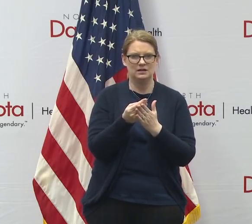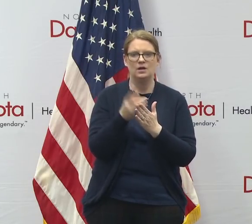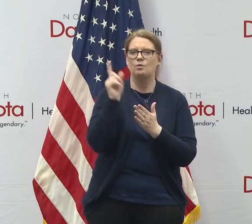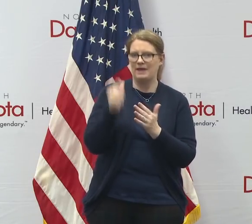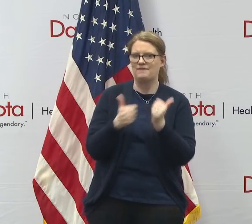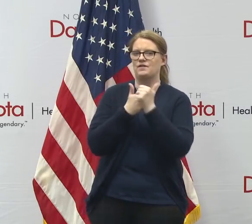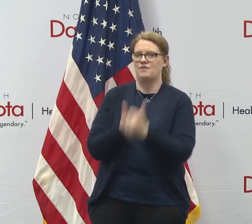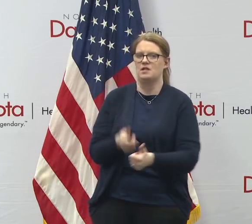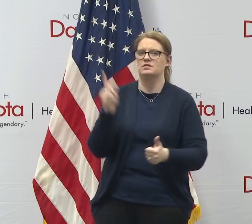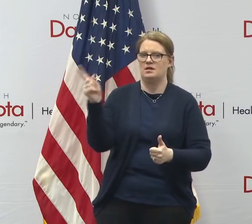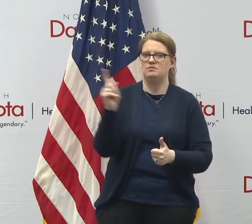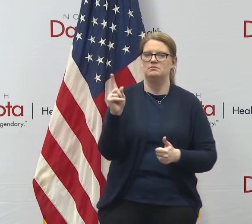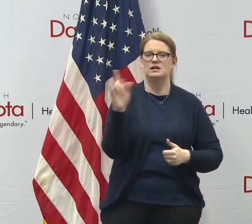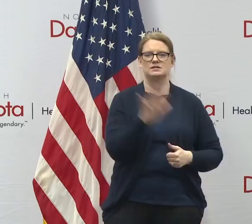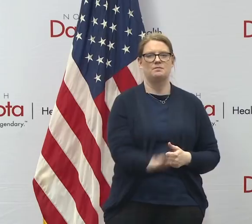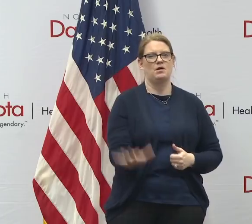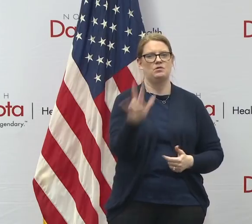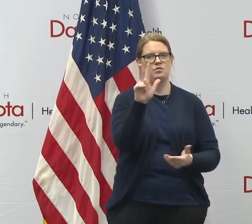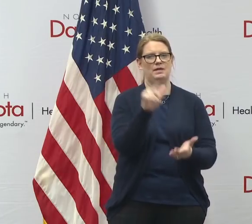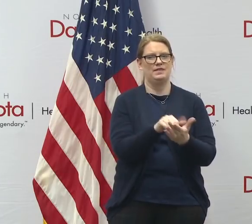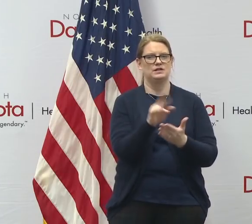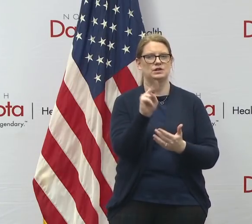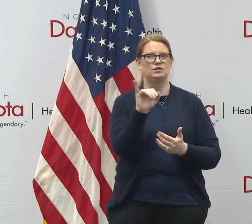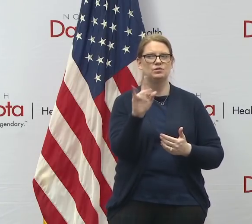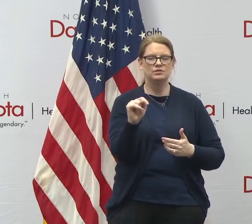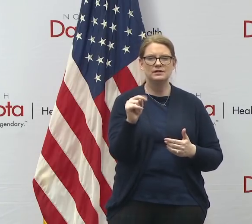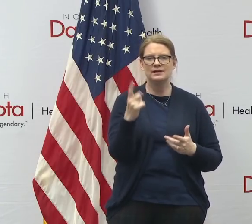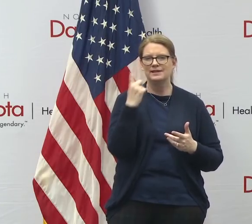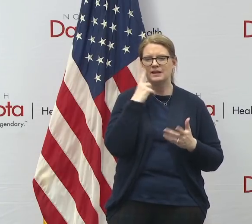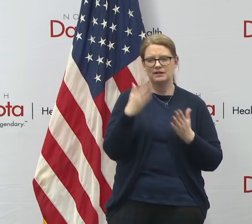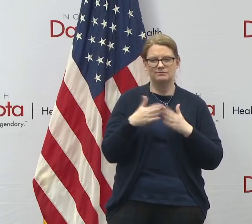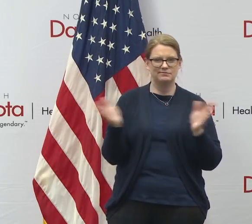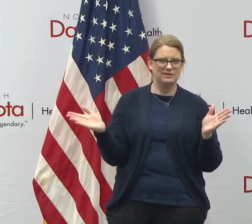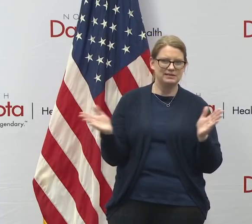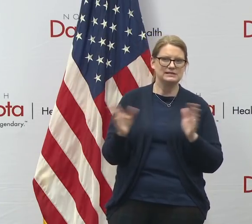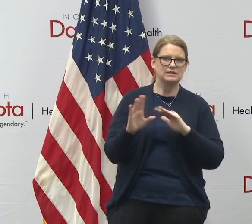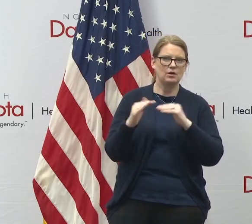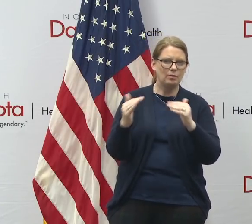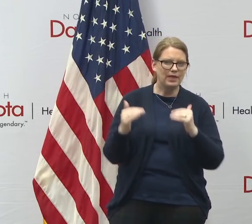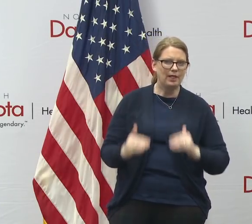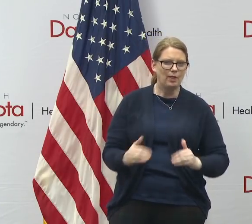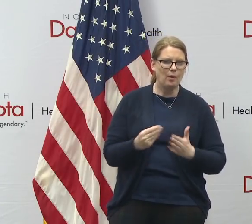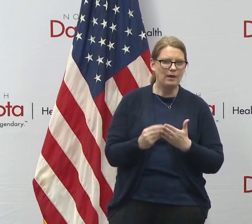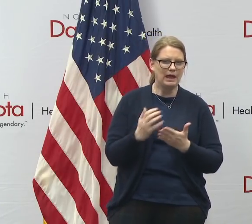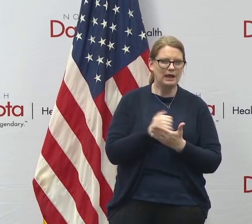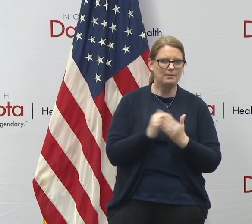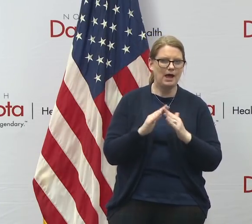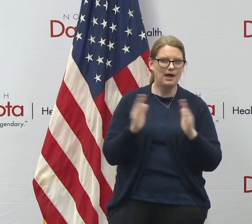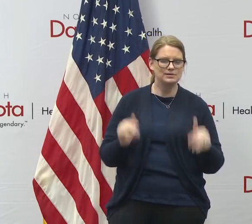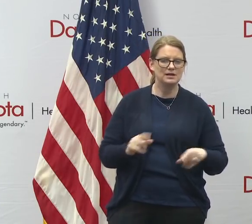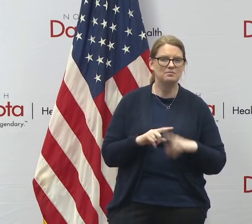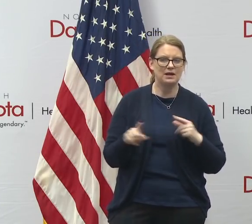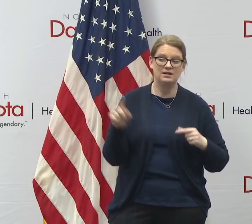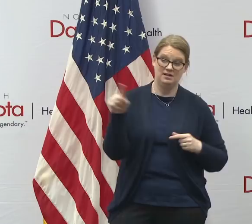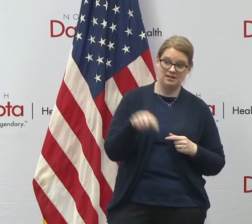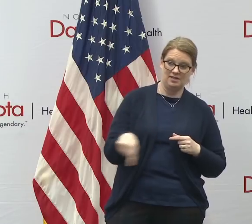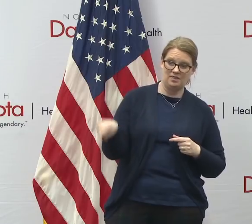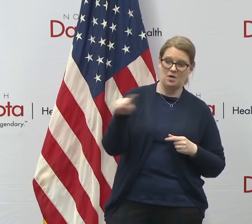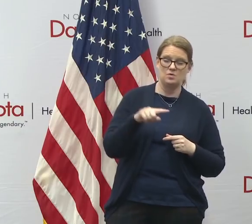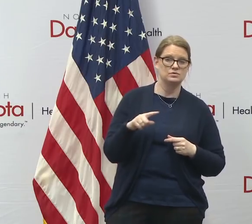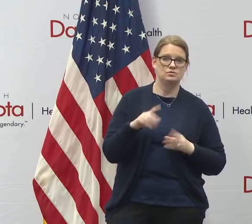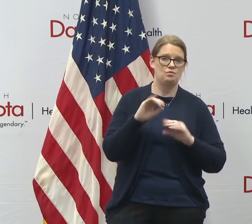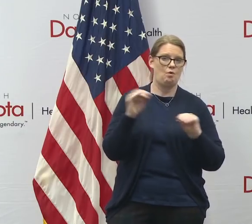about 3,000 units, and people might think of them generically as low-income housing. But in those cases, the